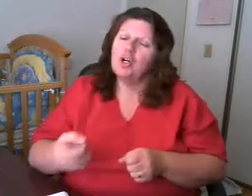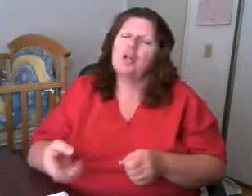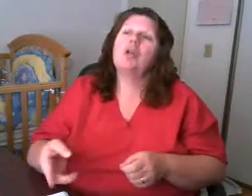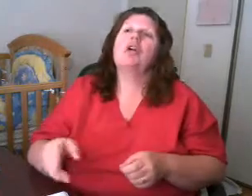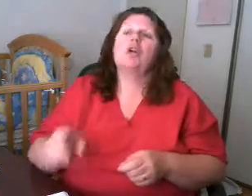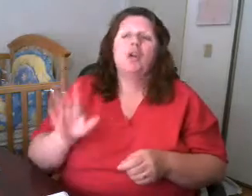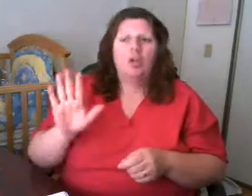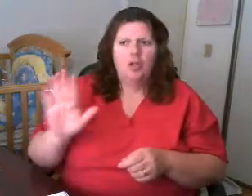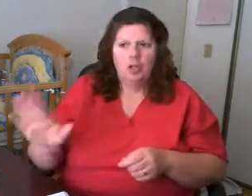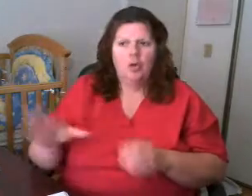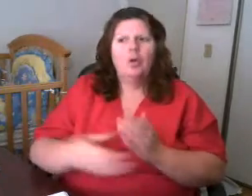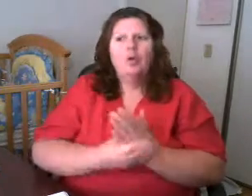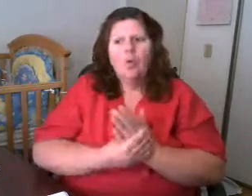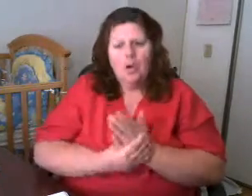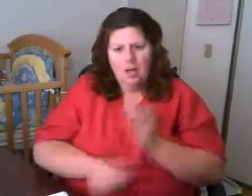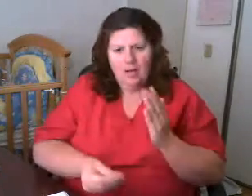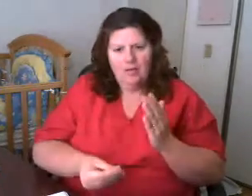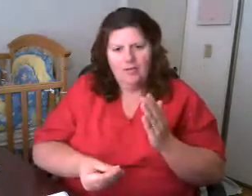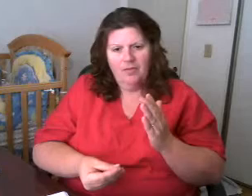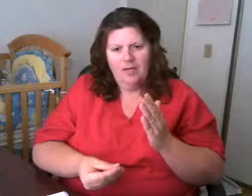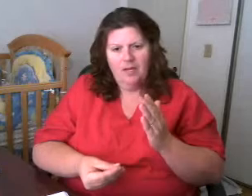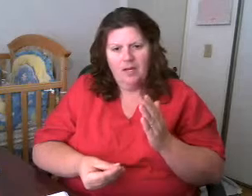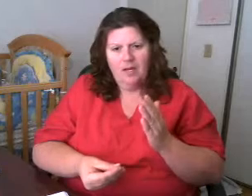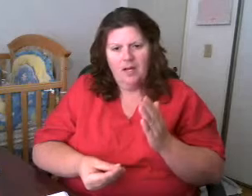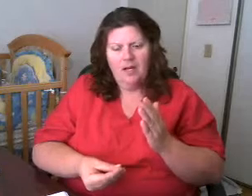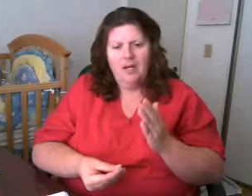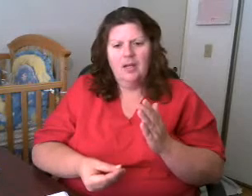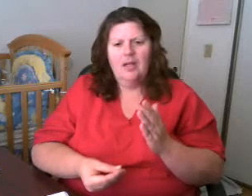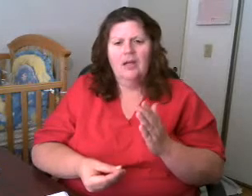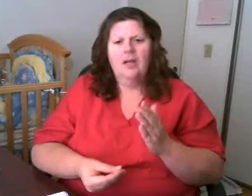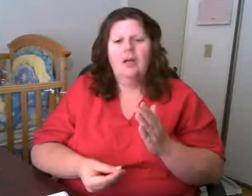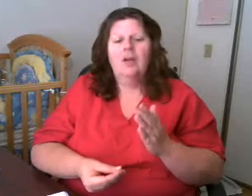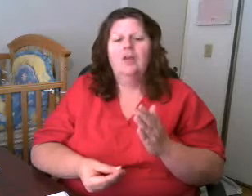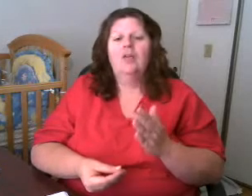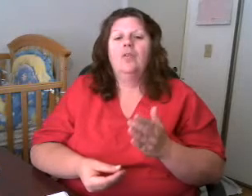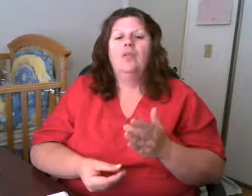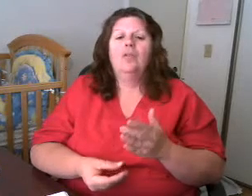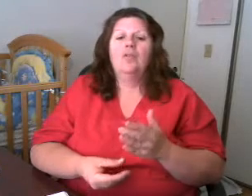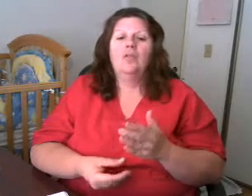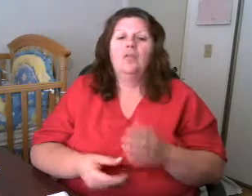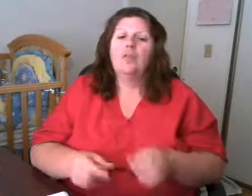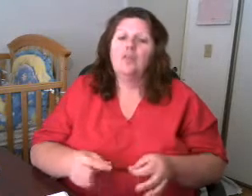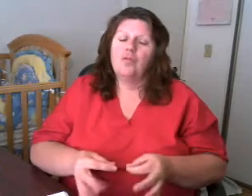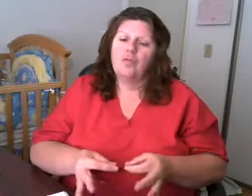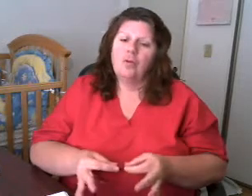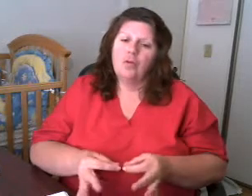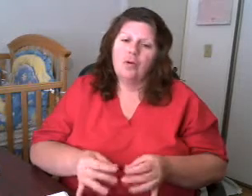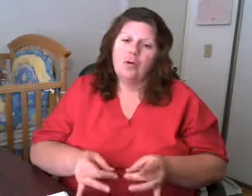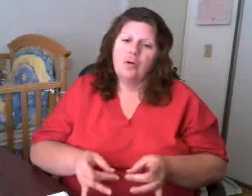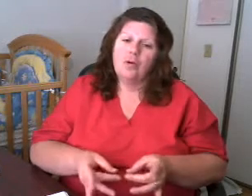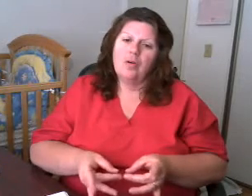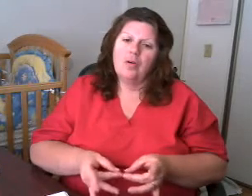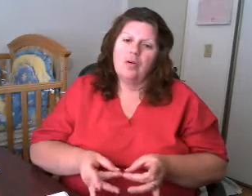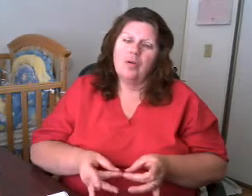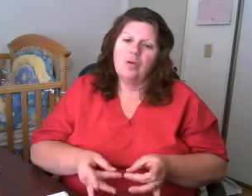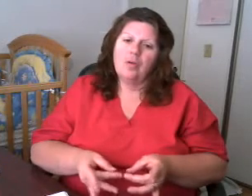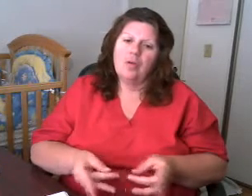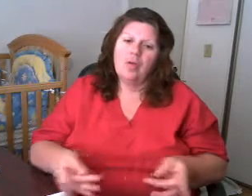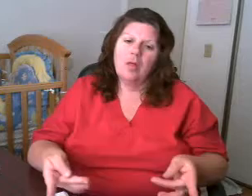that vocabulary, both in English and in sign. Okay. Task number 2, prepare for